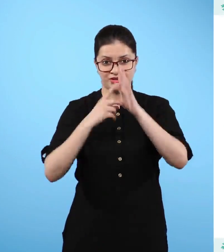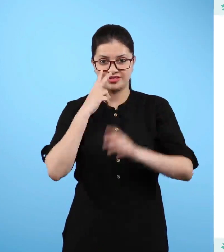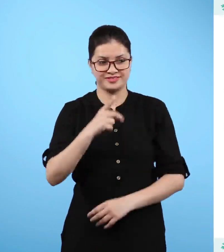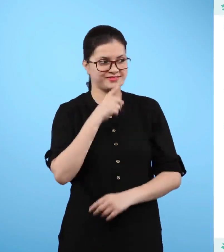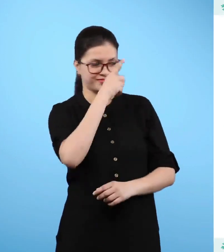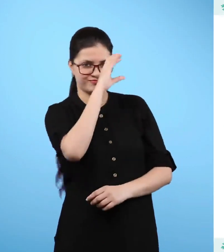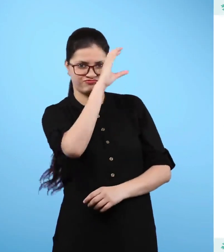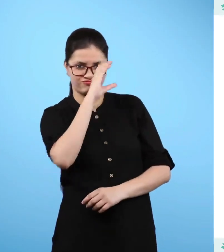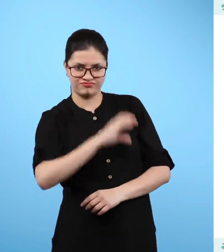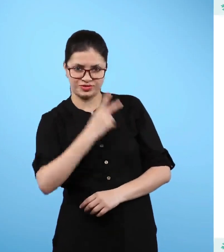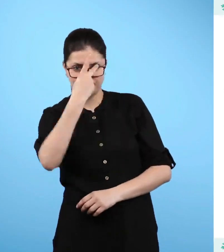Choose the right drawing below.